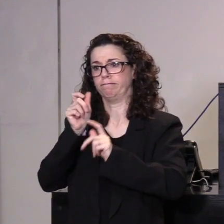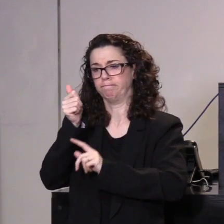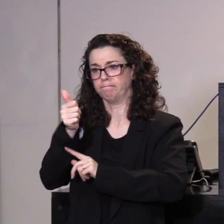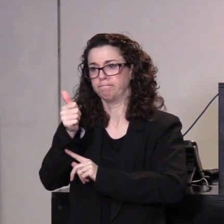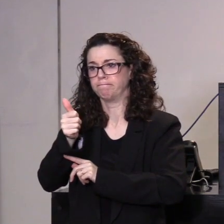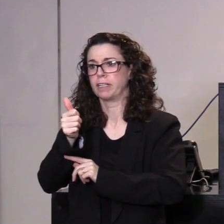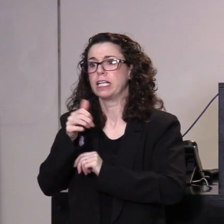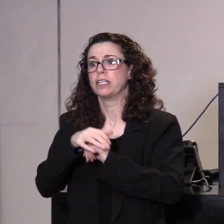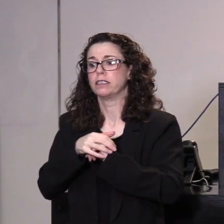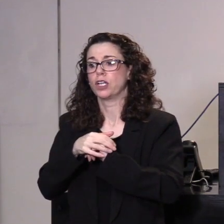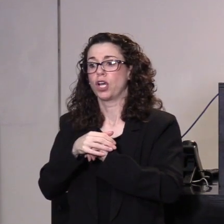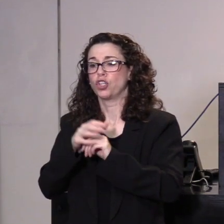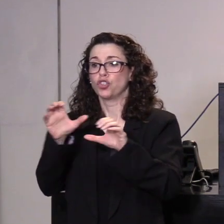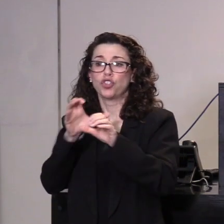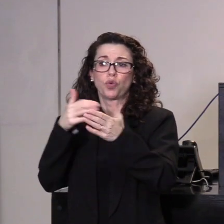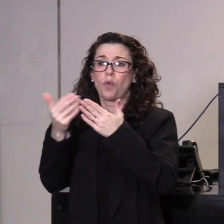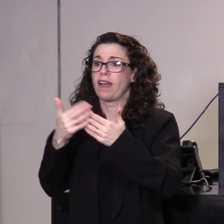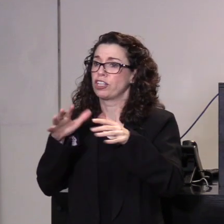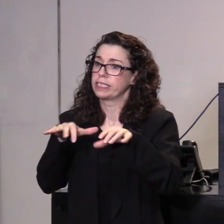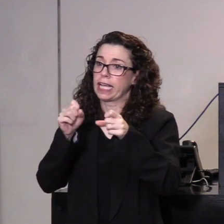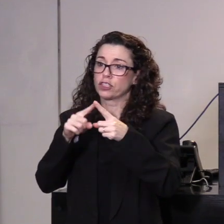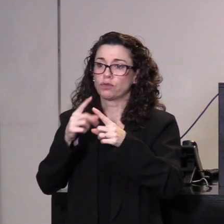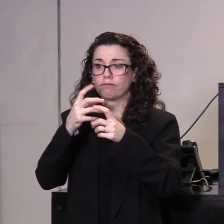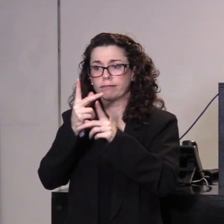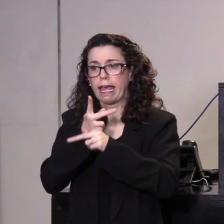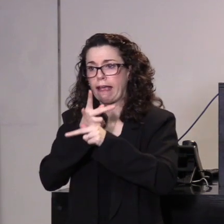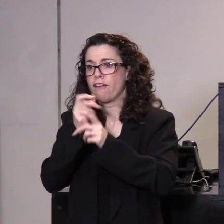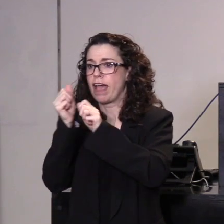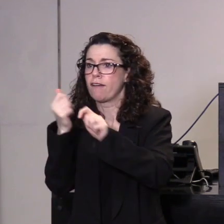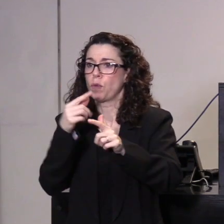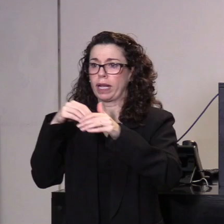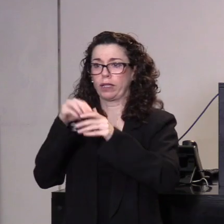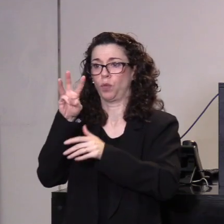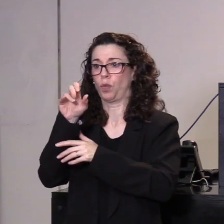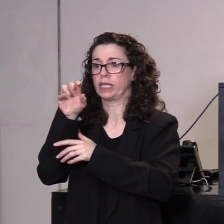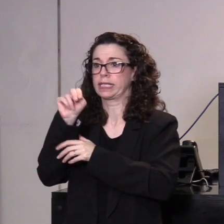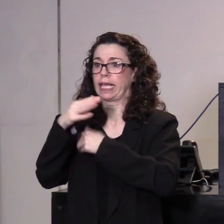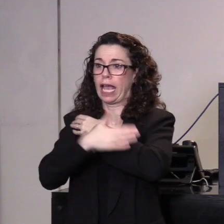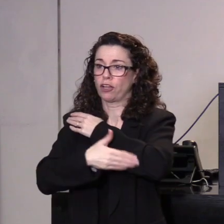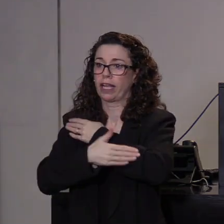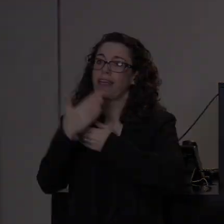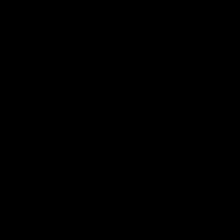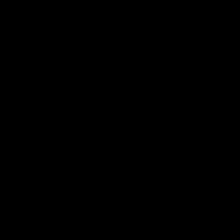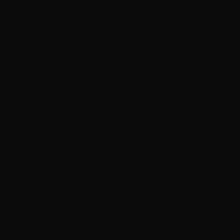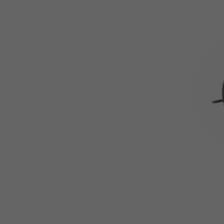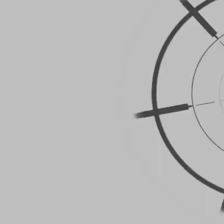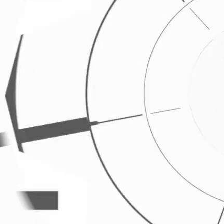care of our county and the lives that live here. Thank you for being here today. This concludes our conference.